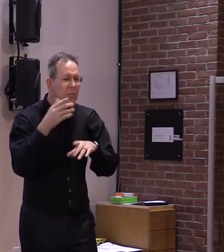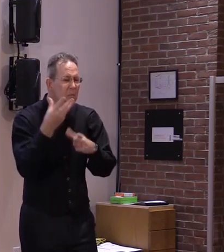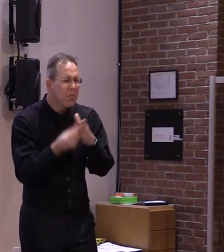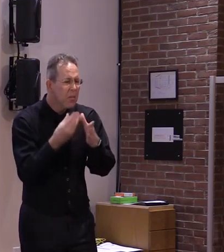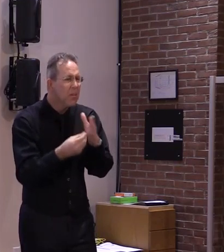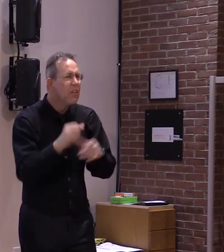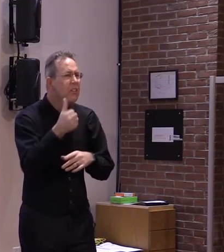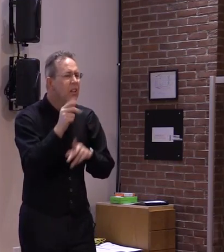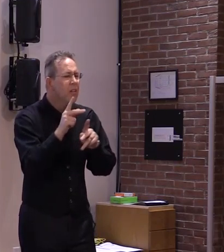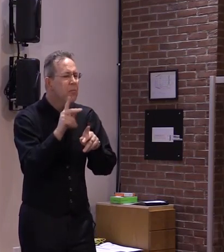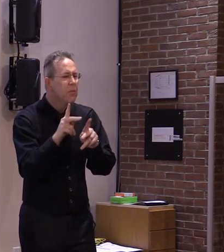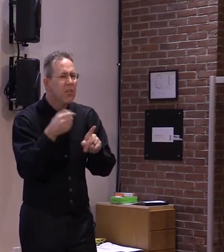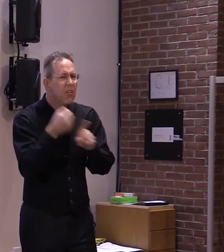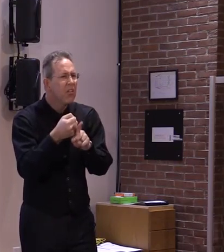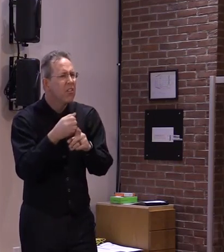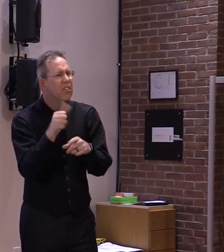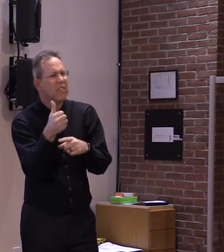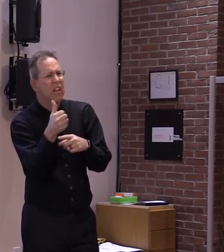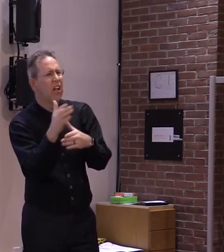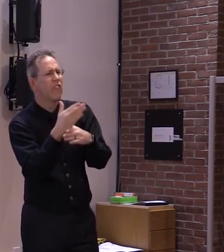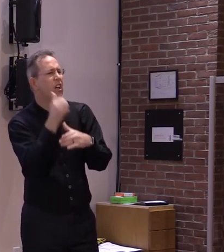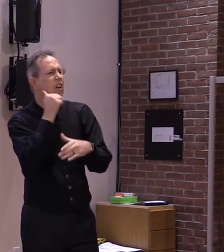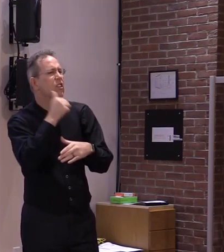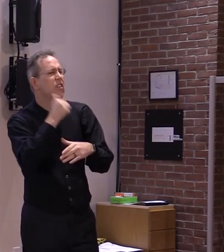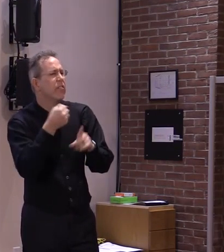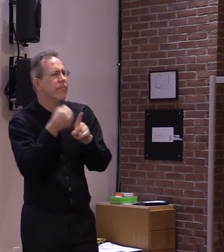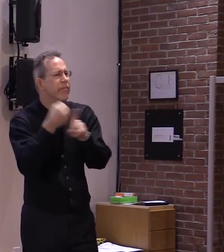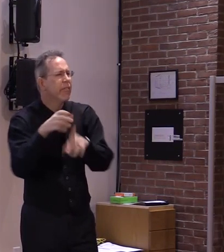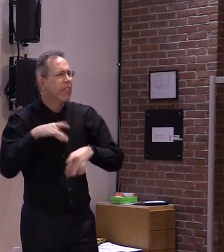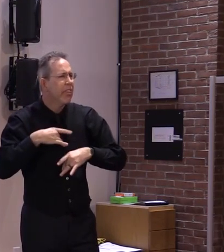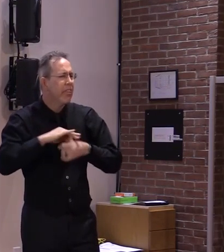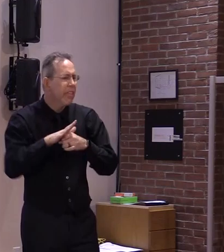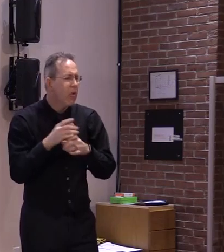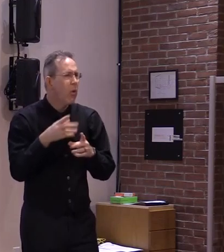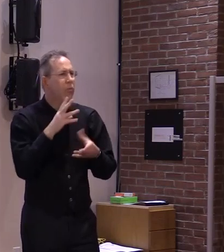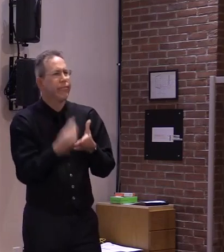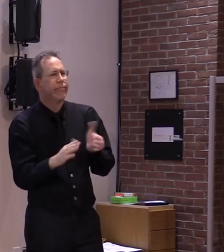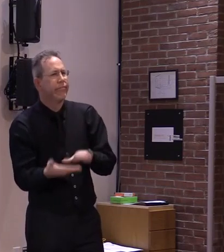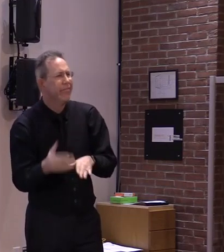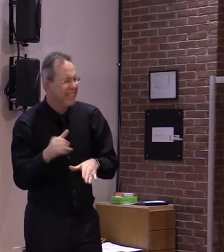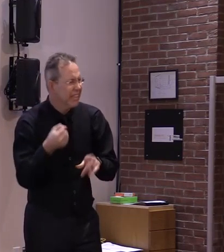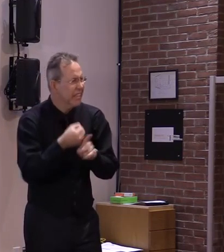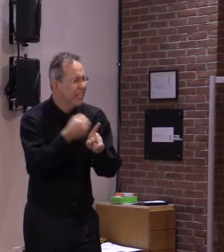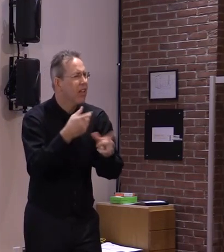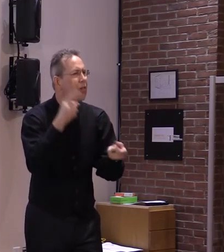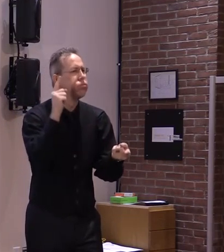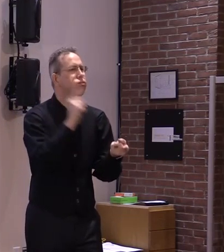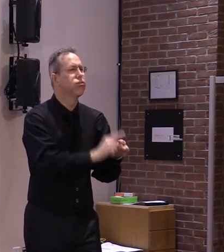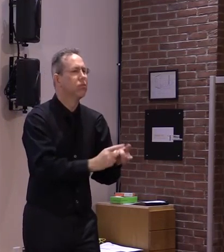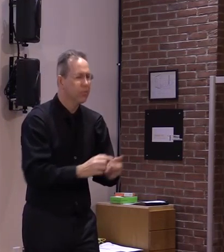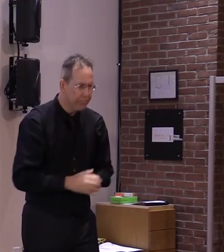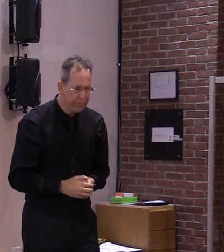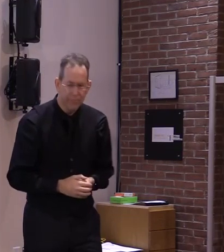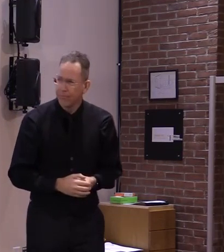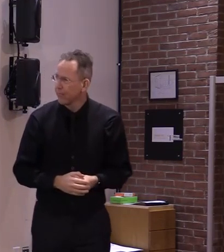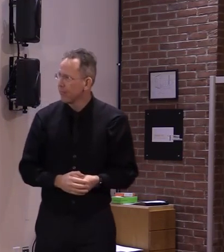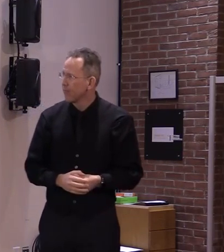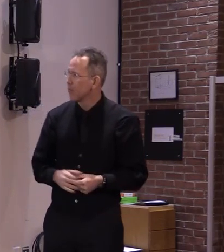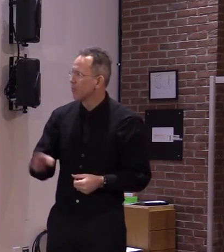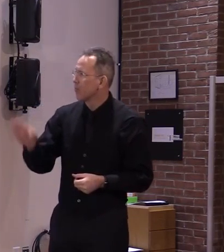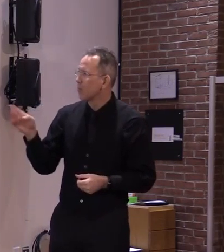on average today, representing a 70% decrease in this trend over that period of time. Further, since we are seeing